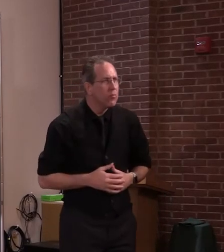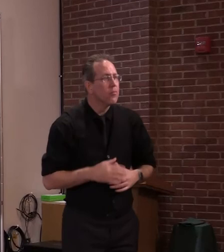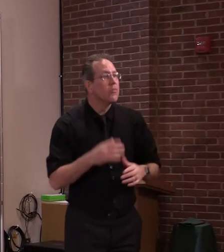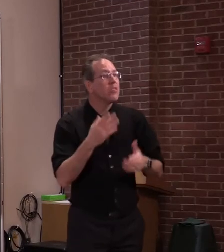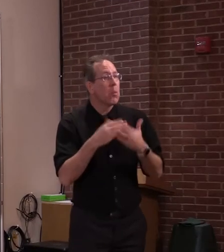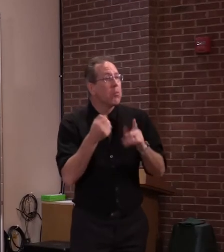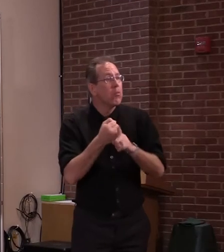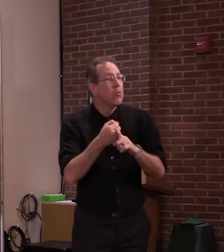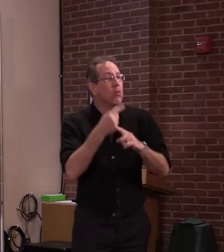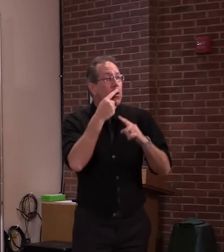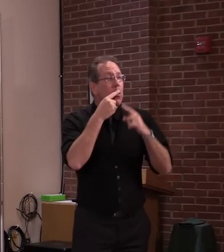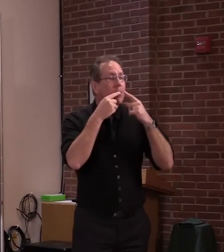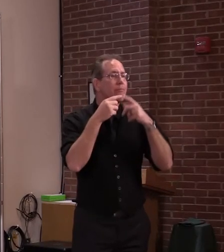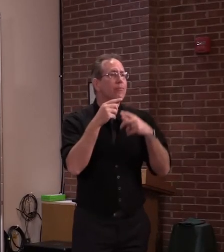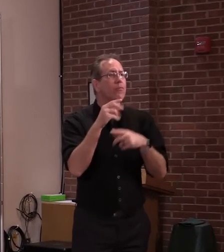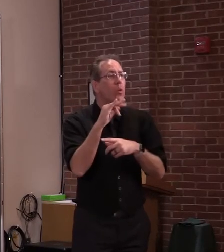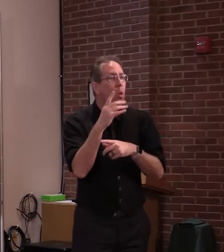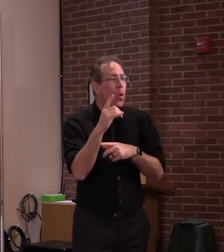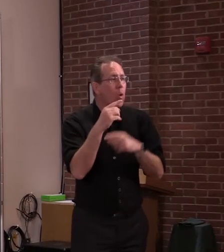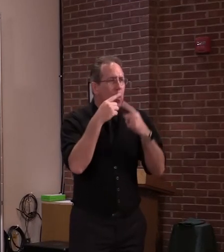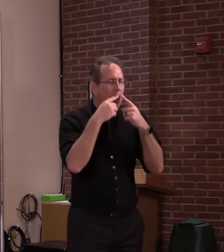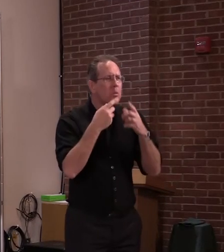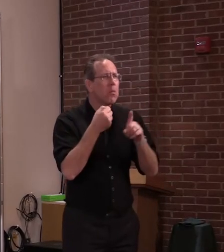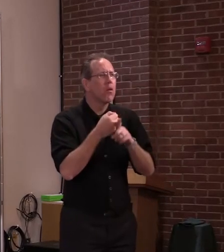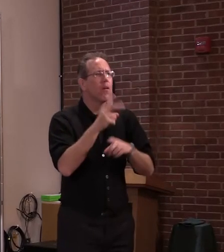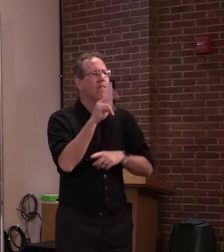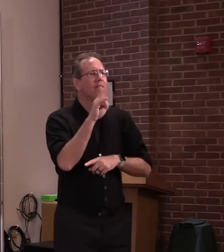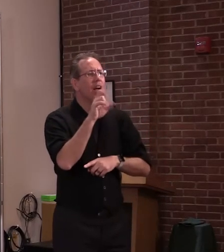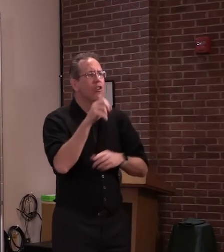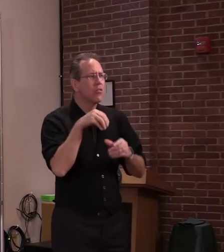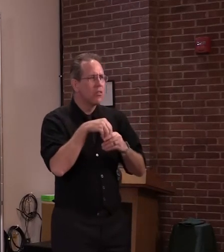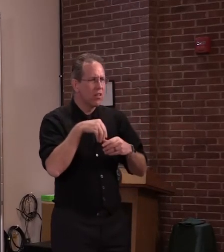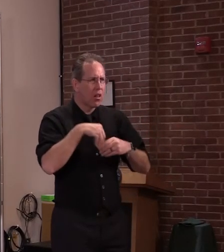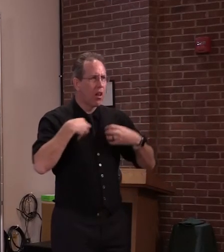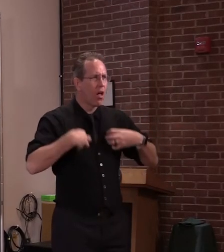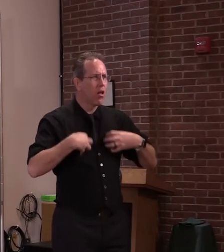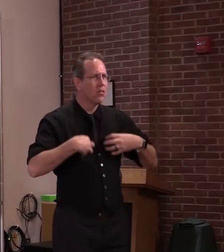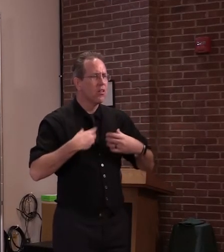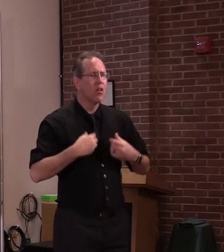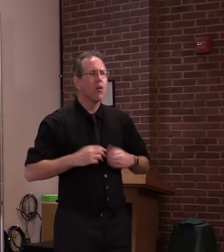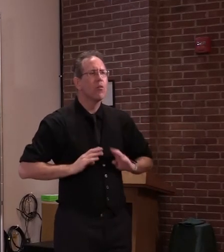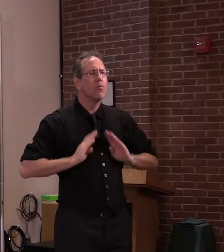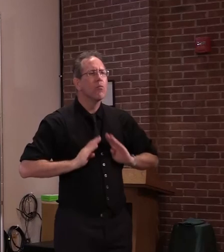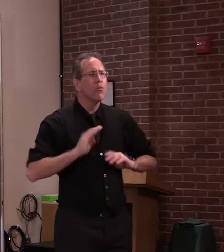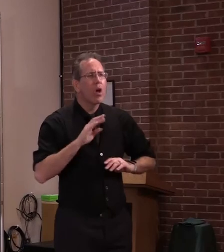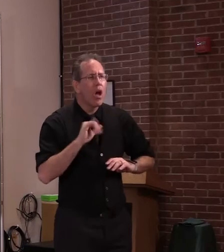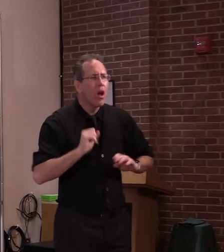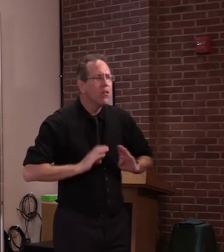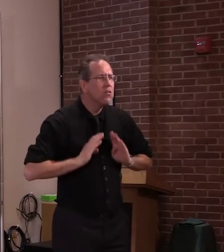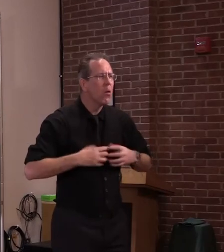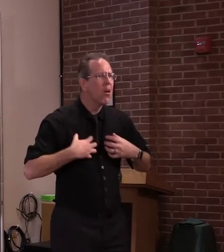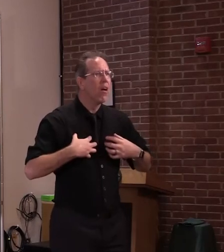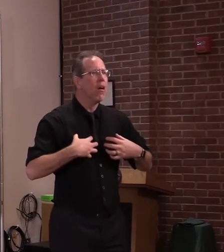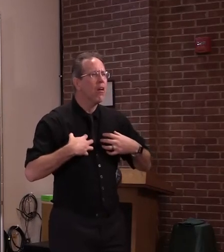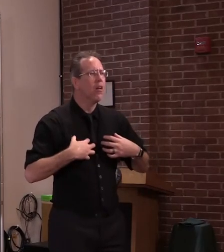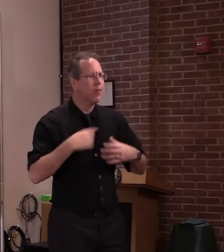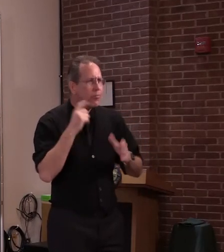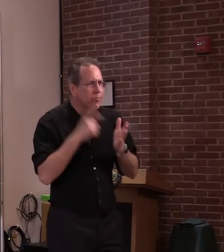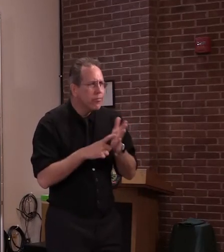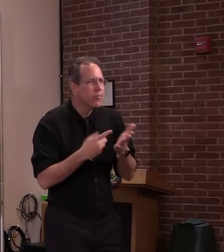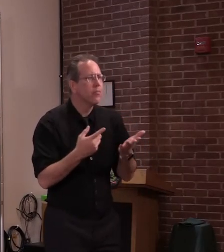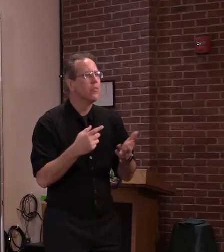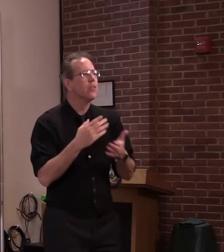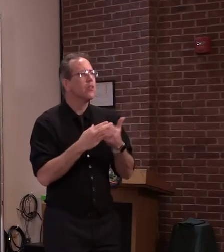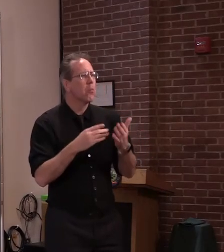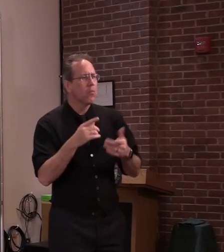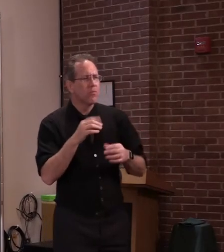lower airways and cause really, really severe disease in infants and medically complex children. We